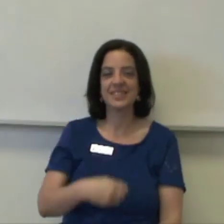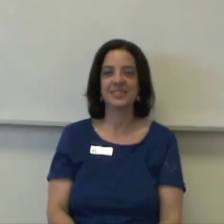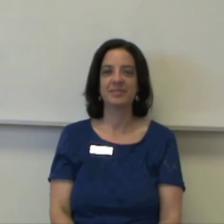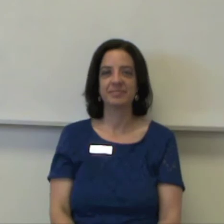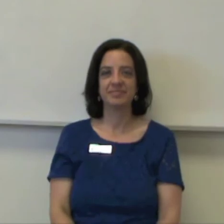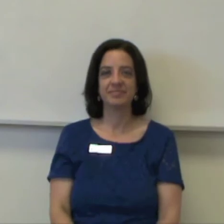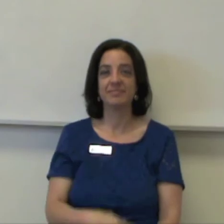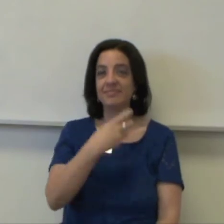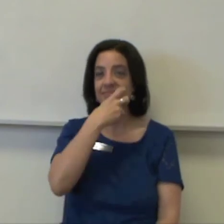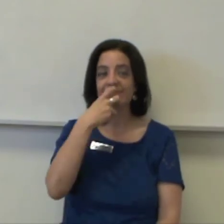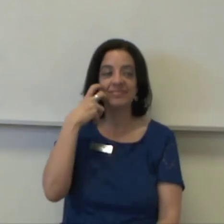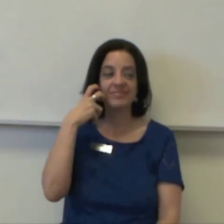Braces.